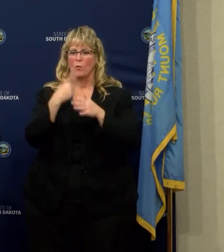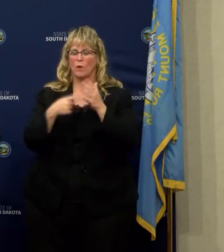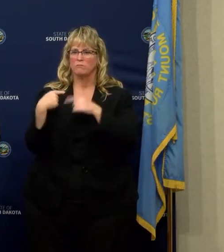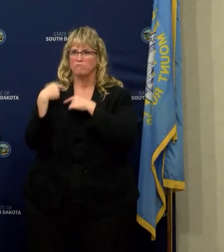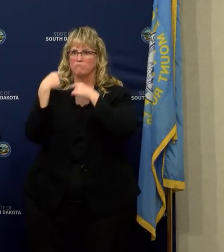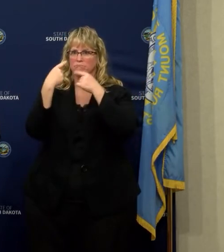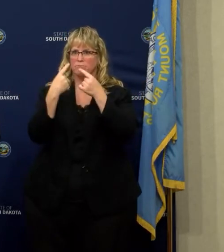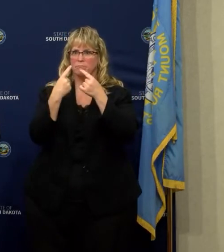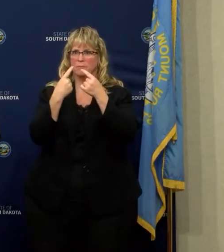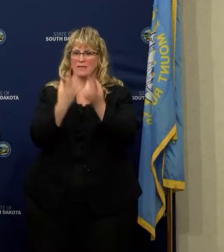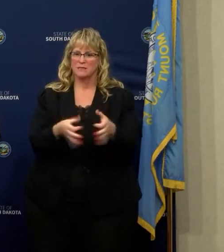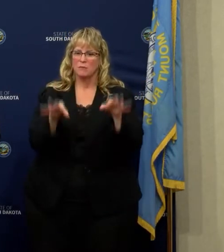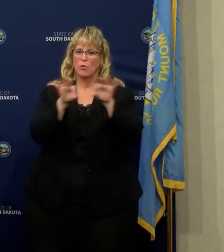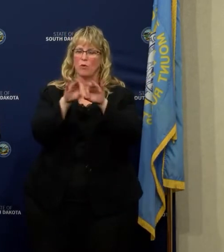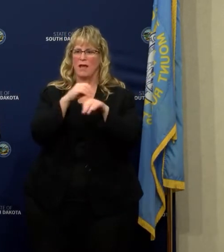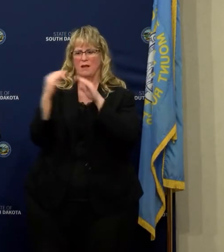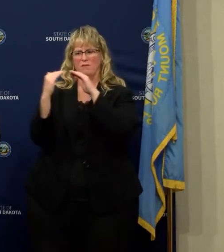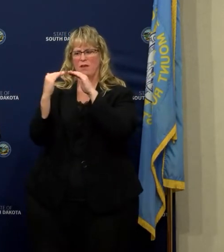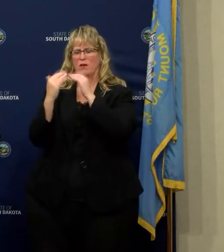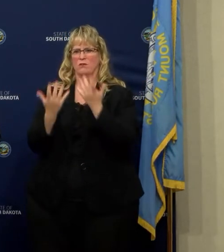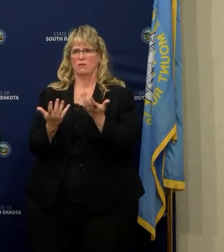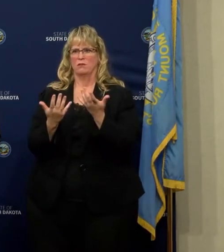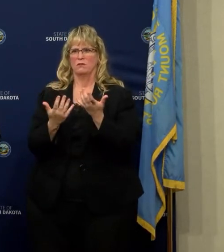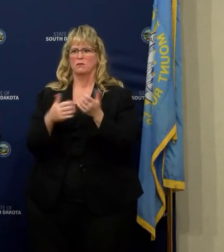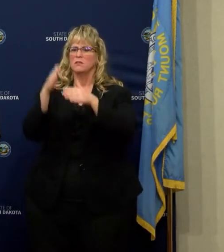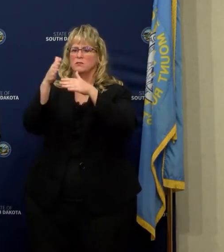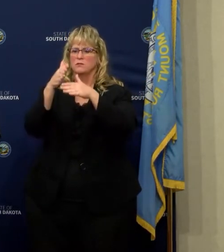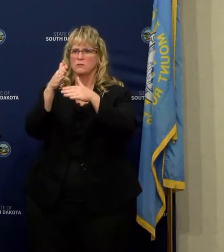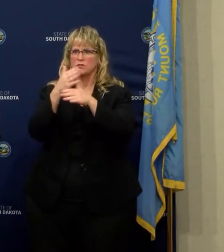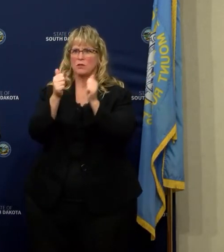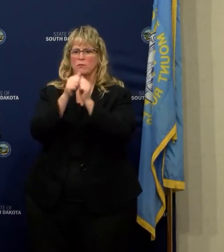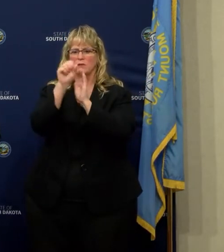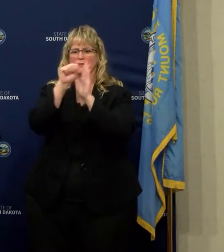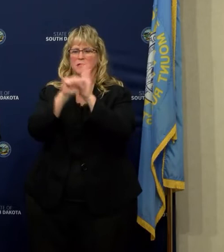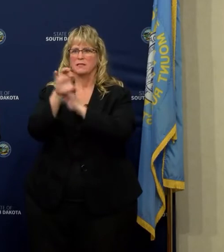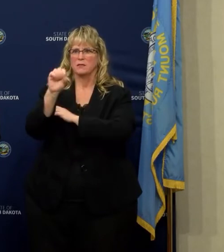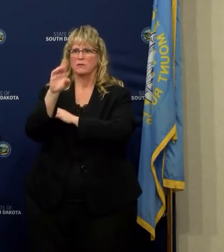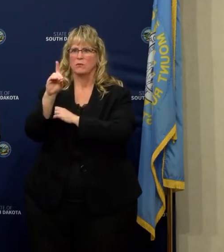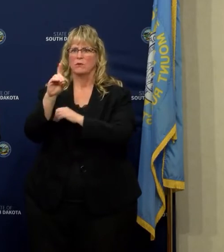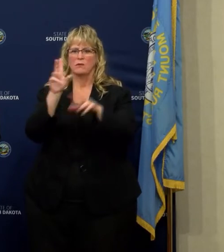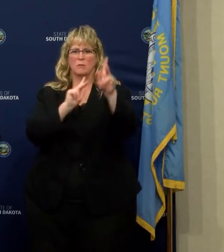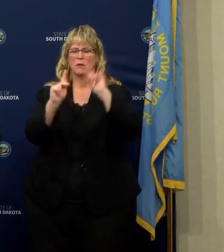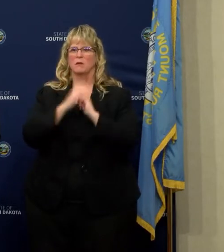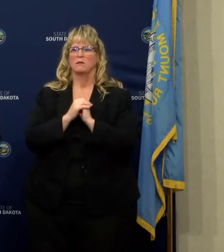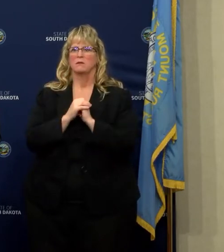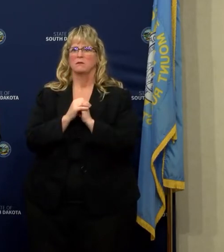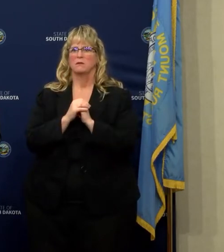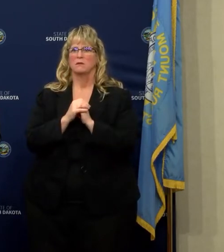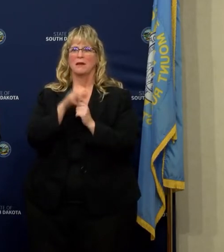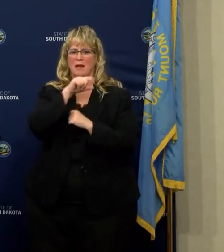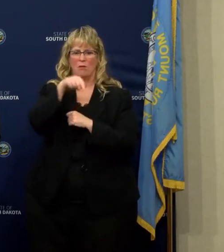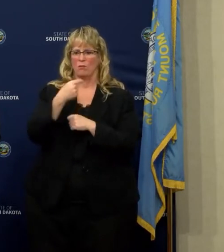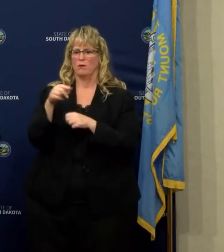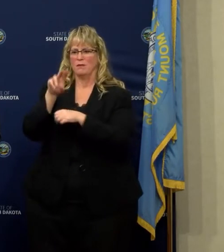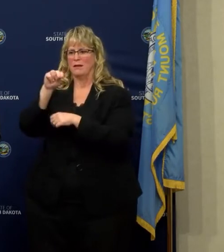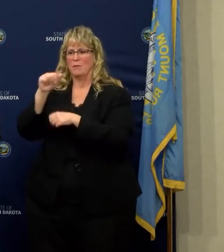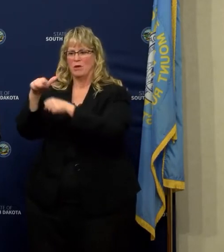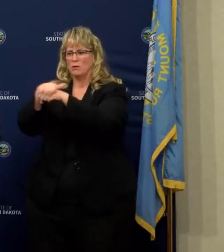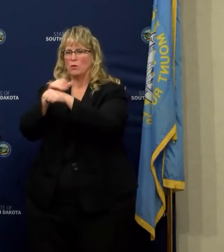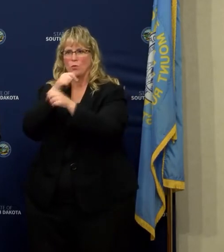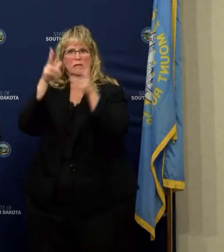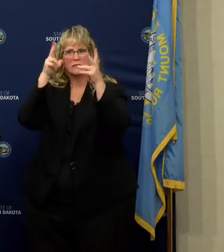important, and it's fair to share with the state of South Dakota. As South Dakota citizens, not just as tribal members